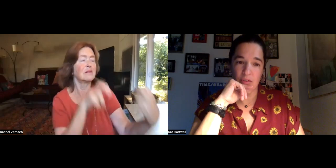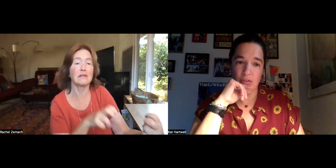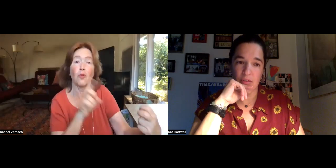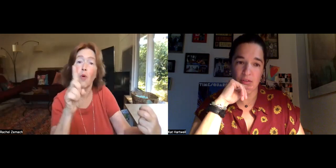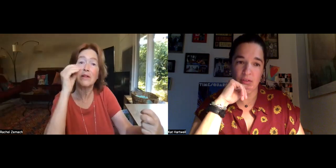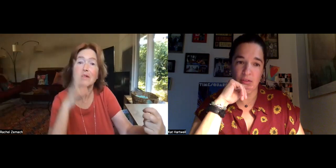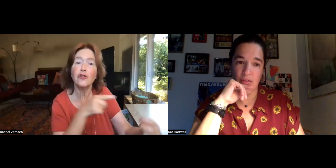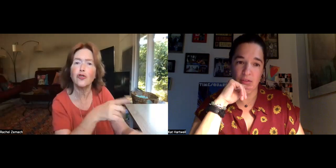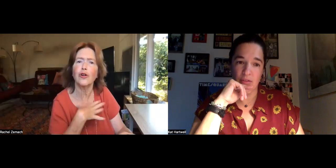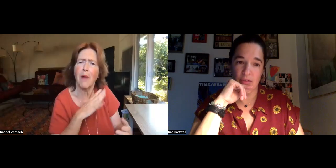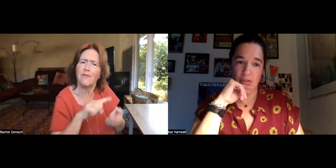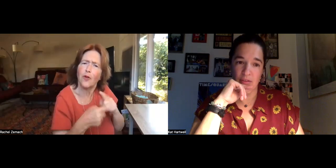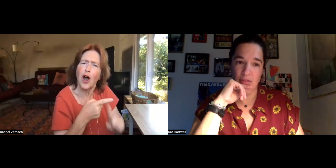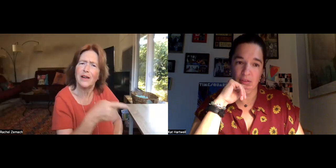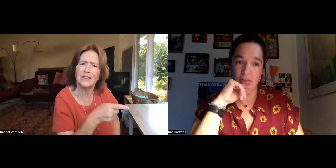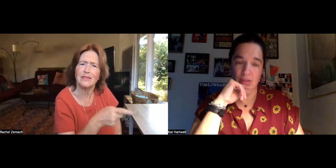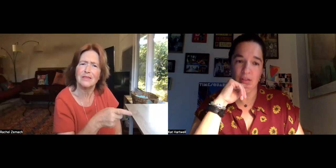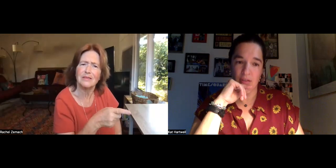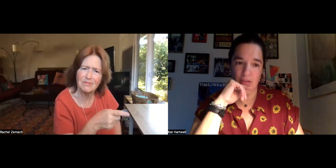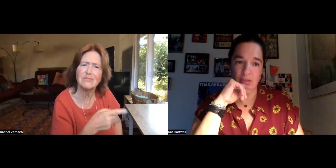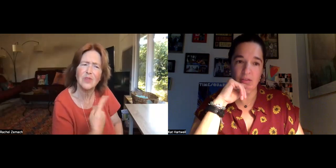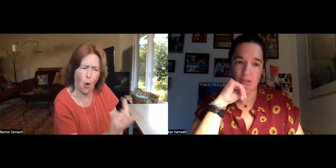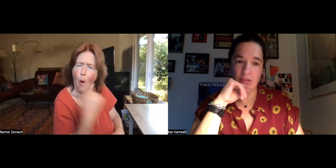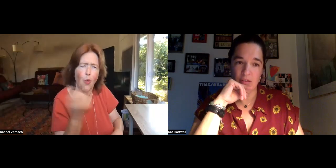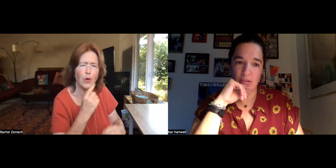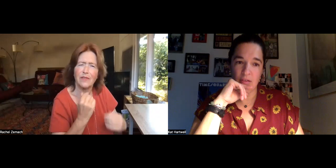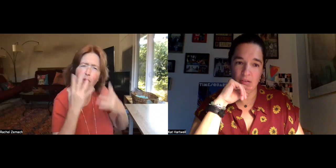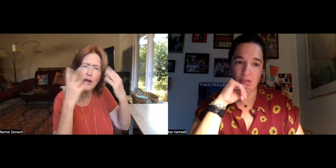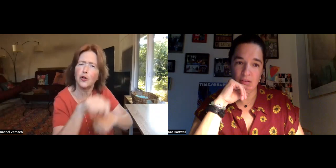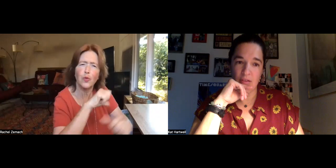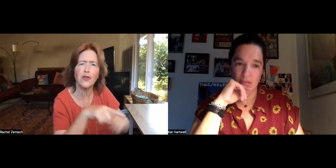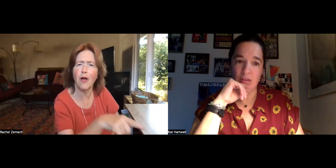And one teacher friend all ran into each other.